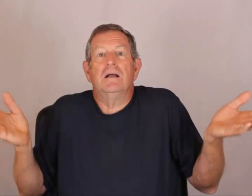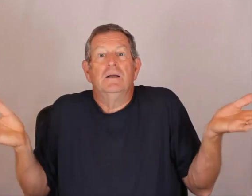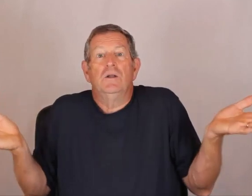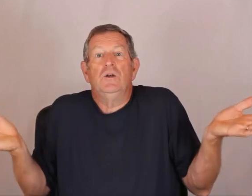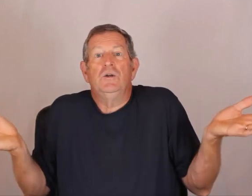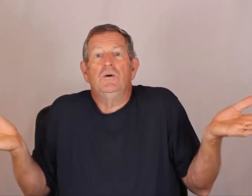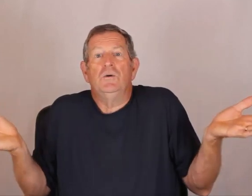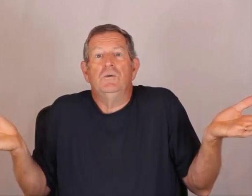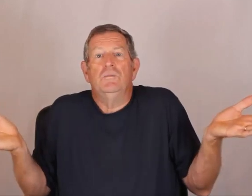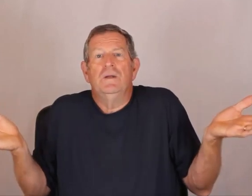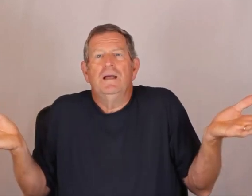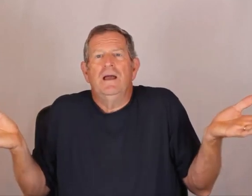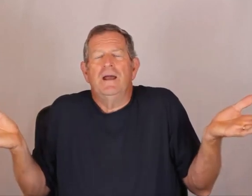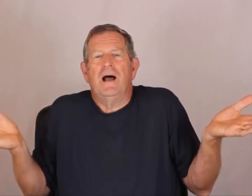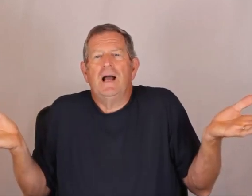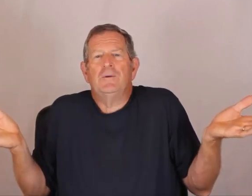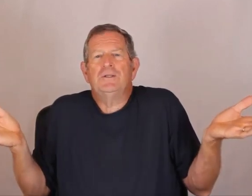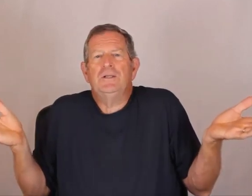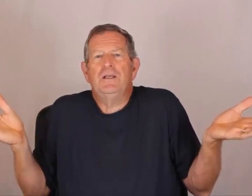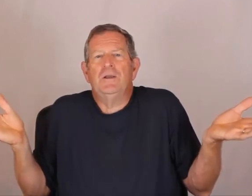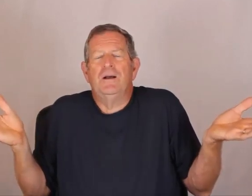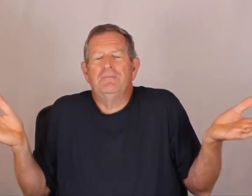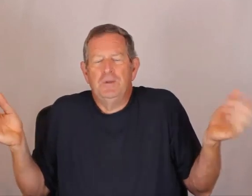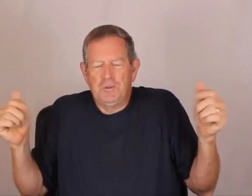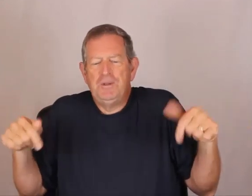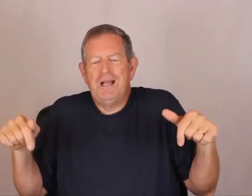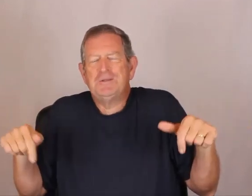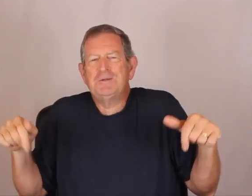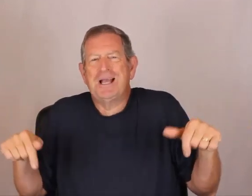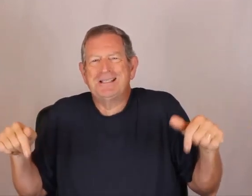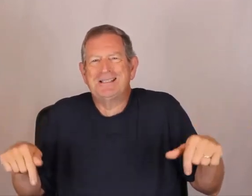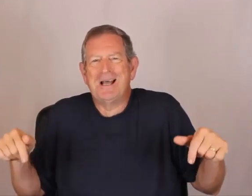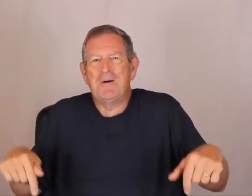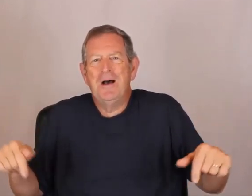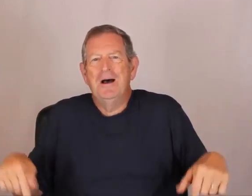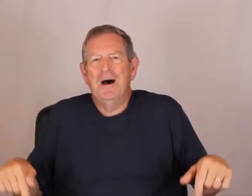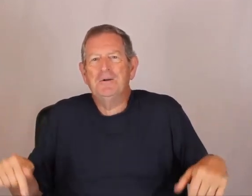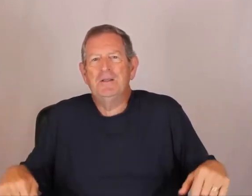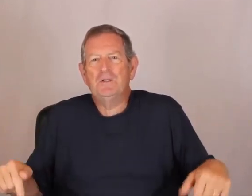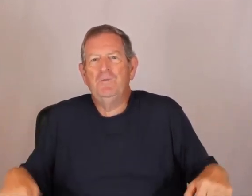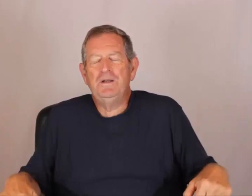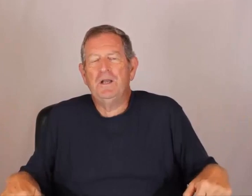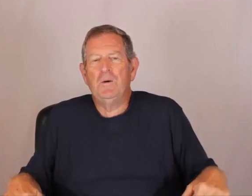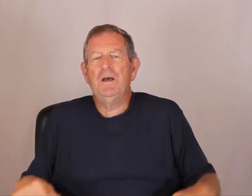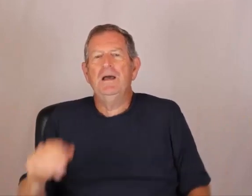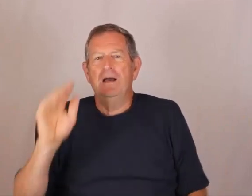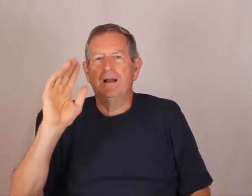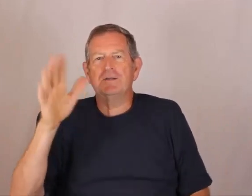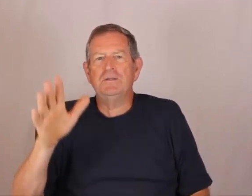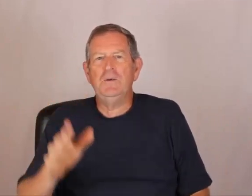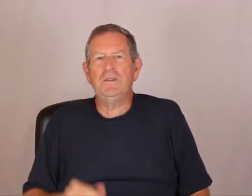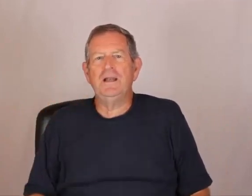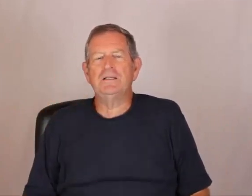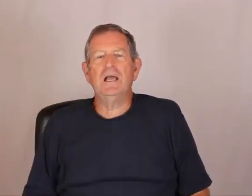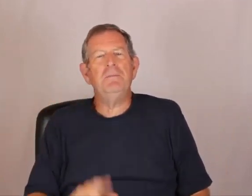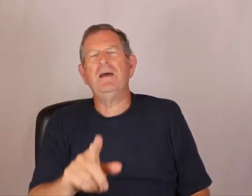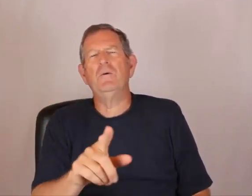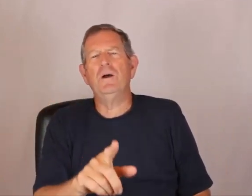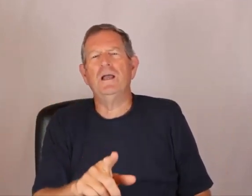are do. And I will see, you'll do the exercises now under this video, and I'll see you in the next. And by the